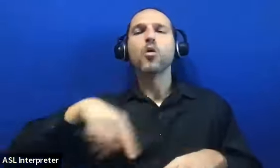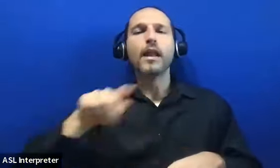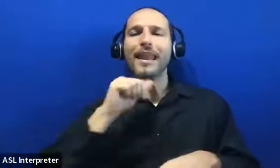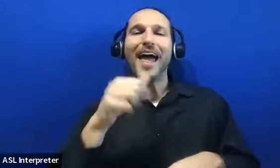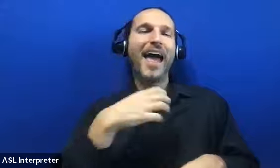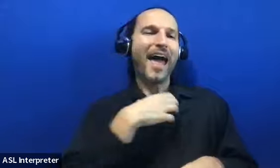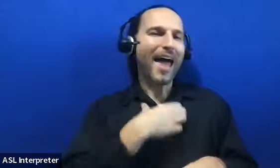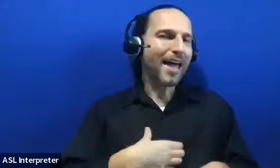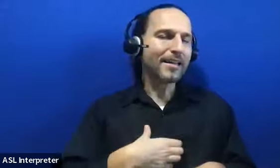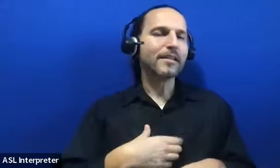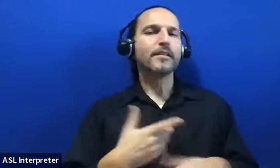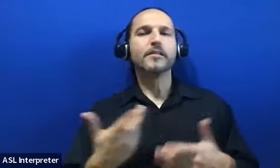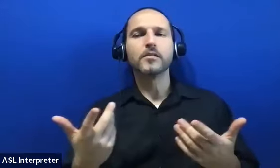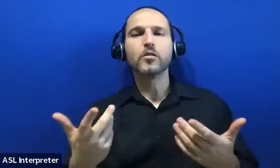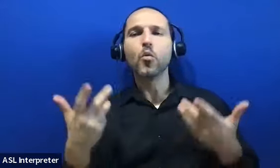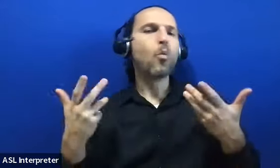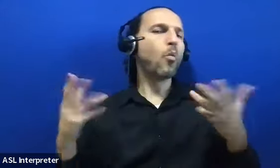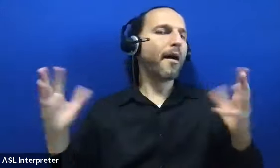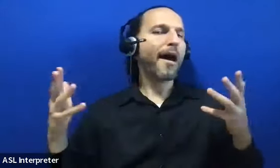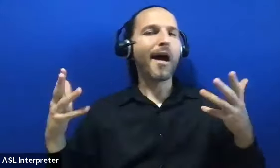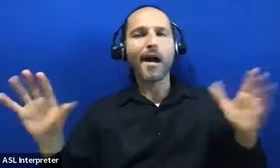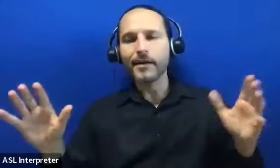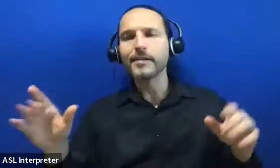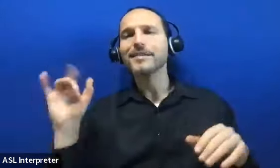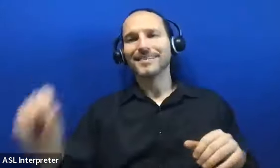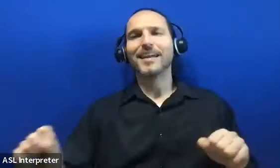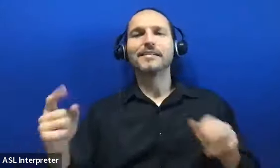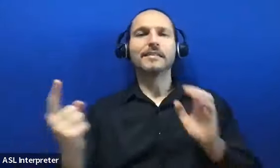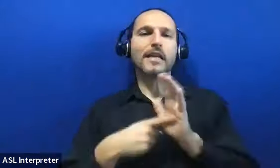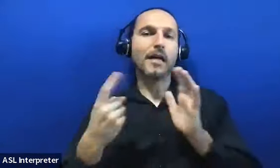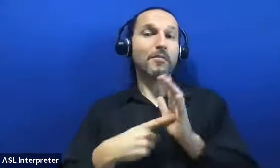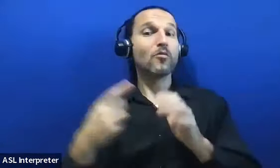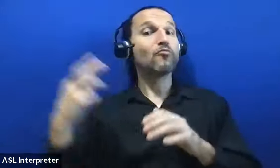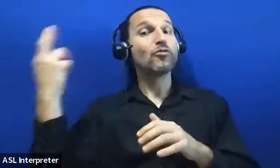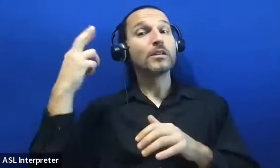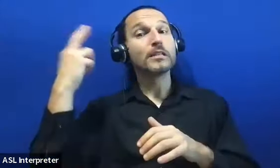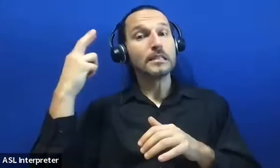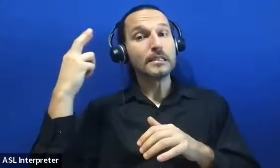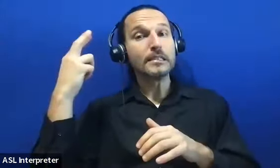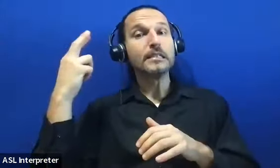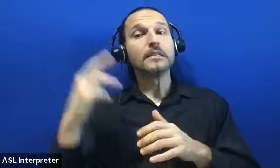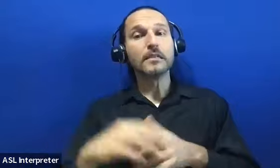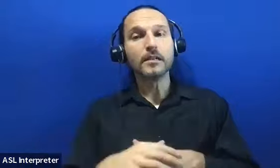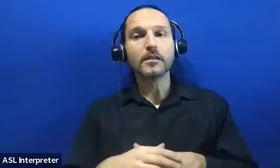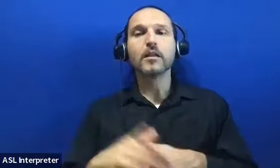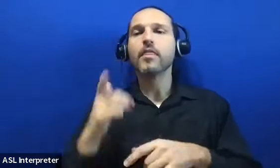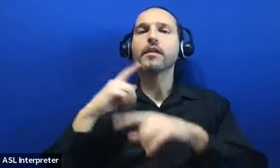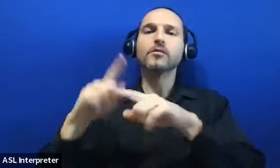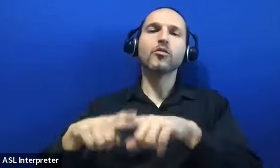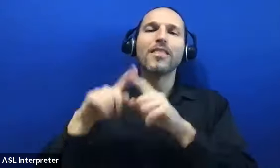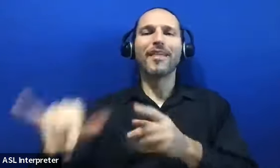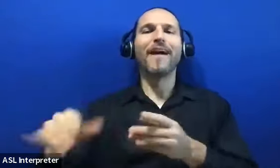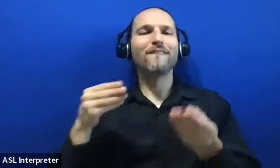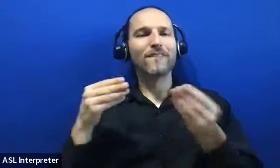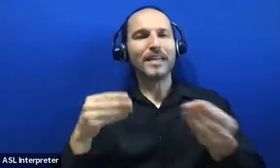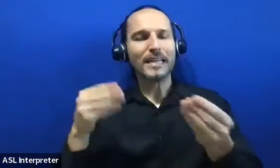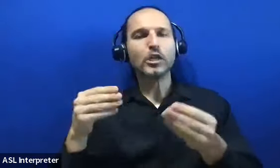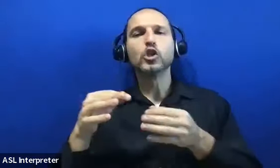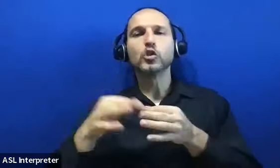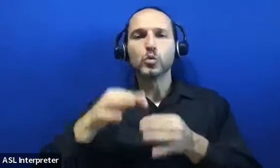appetite or desire to eat. And we will talk about how that can sometimes be caused by relying on a feeding tube,